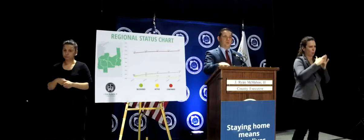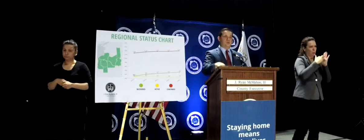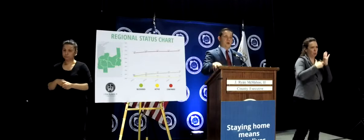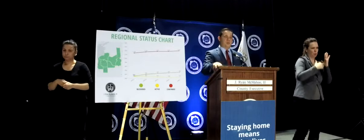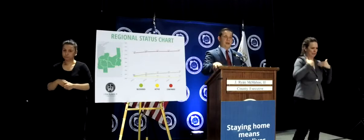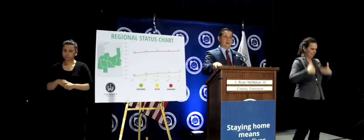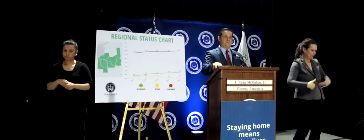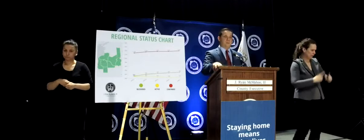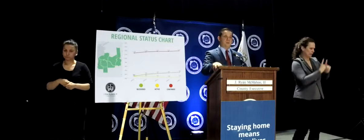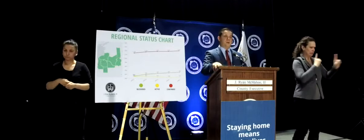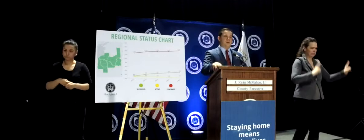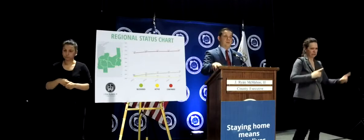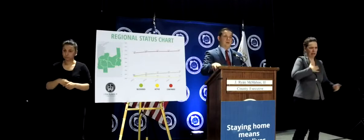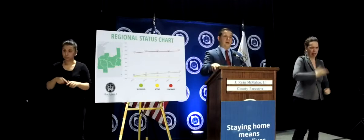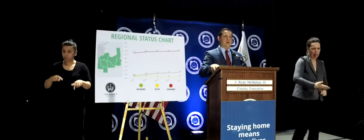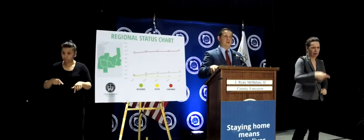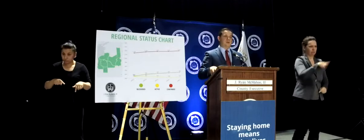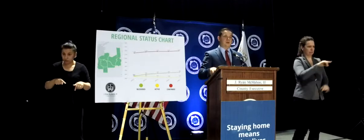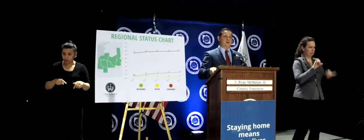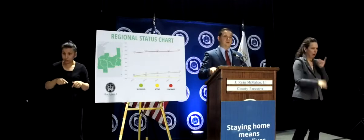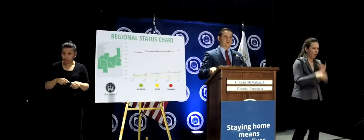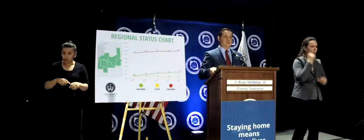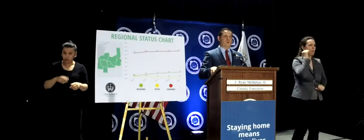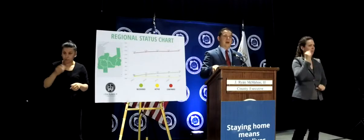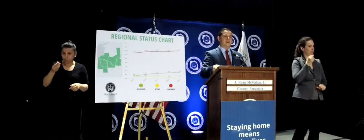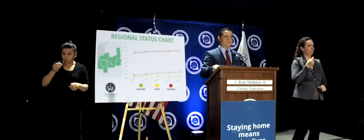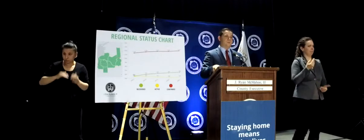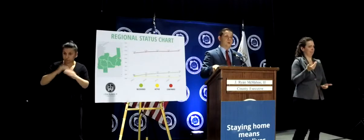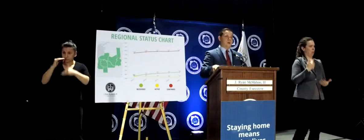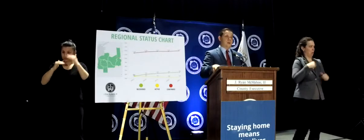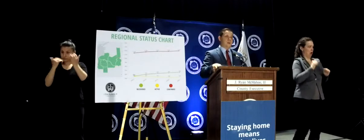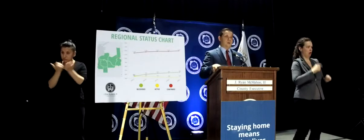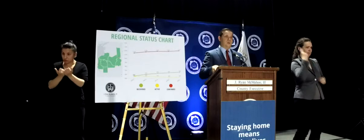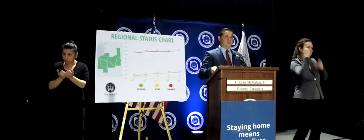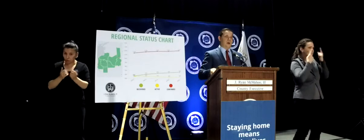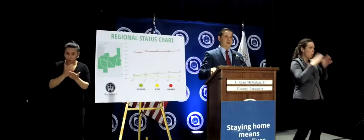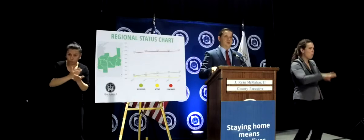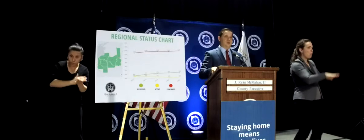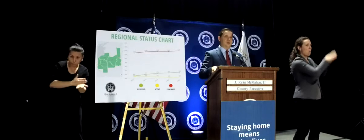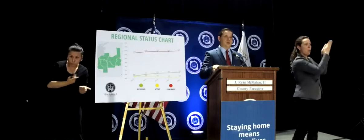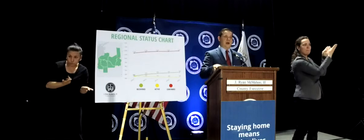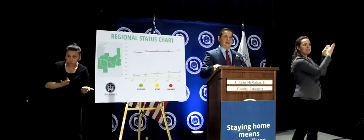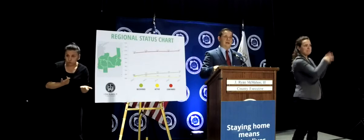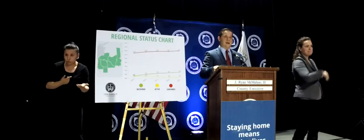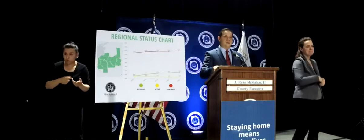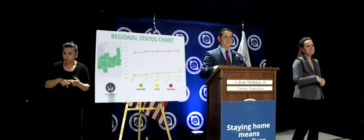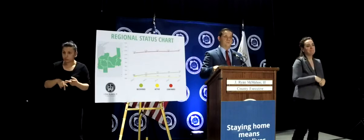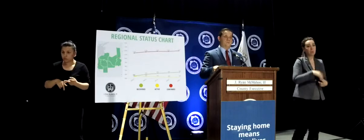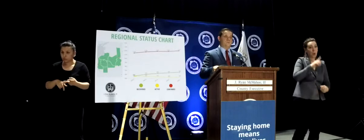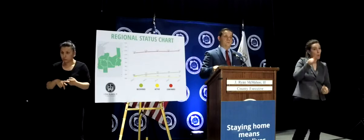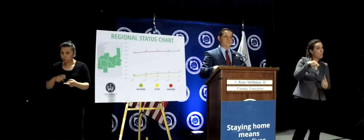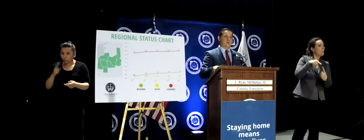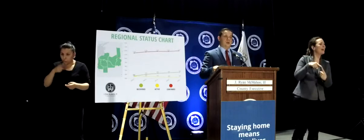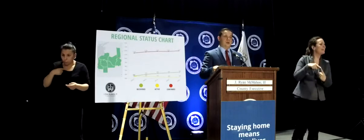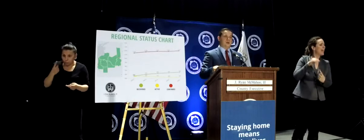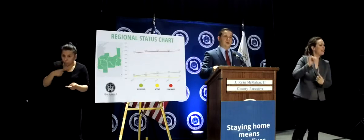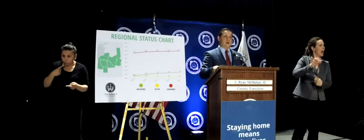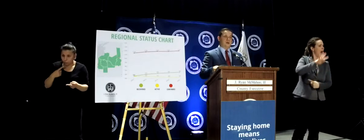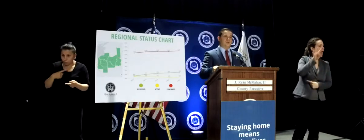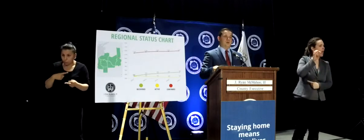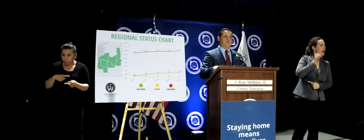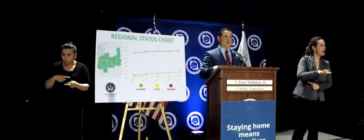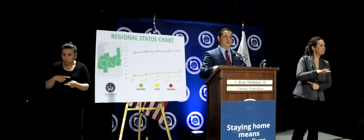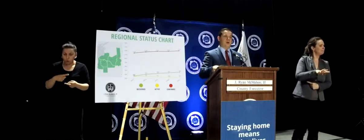who of the restart plan, and then there is the when. And the when is triggered on data